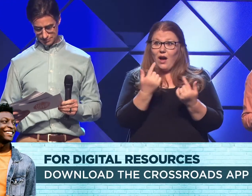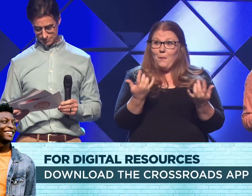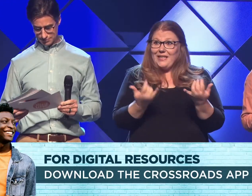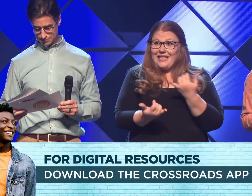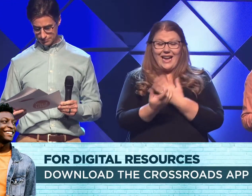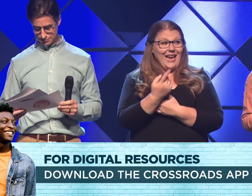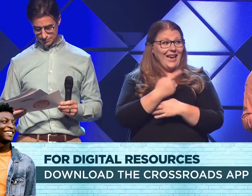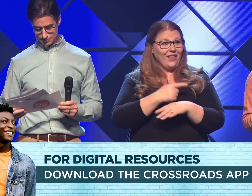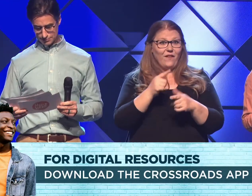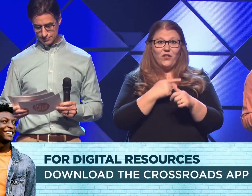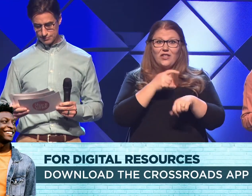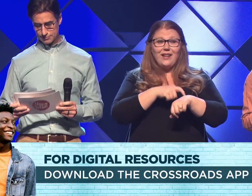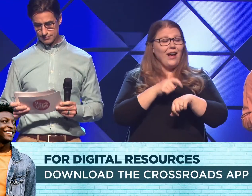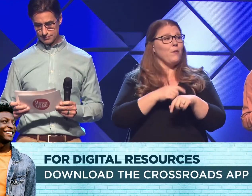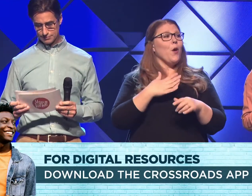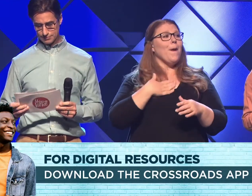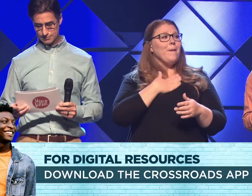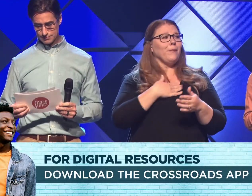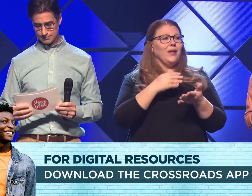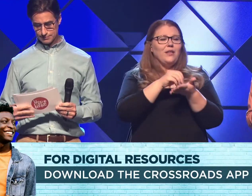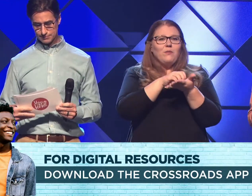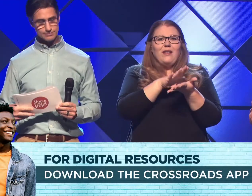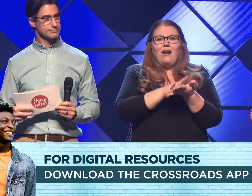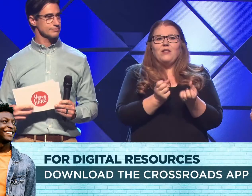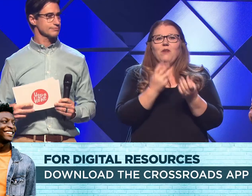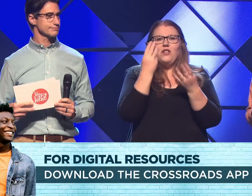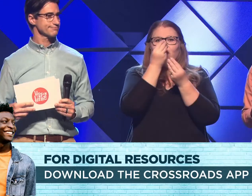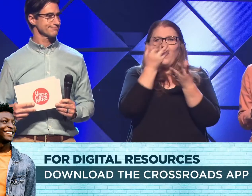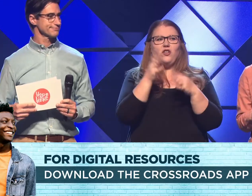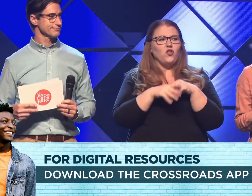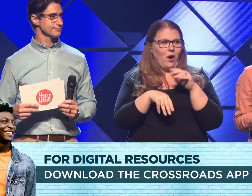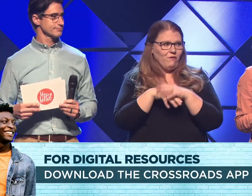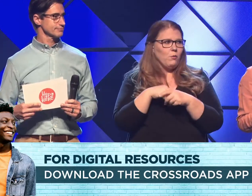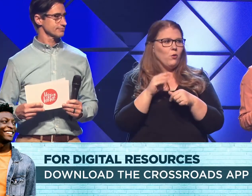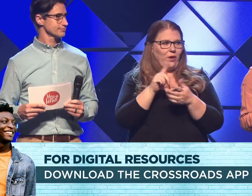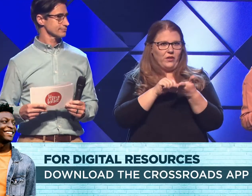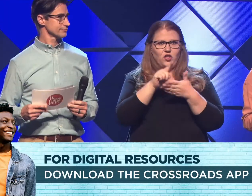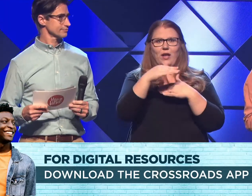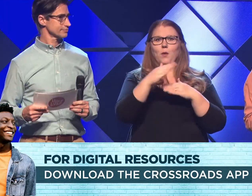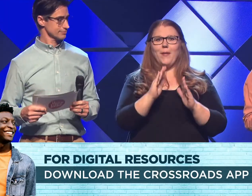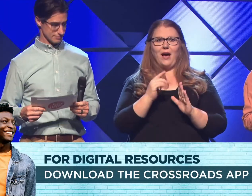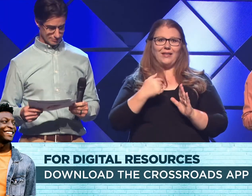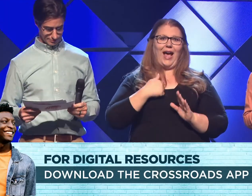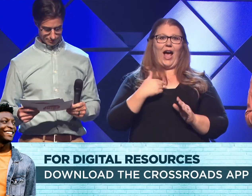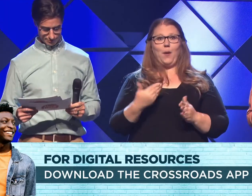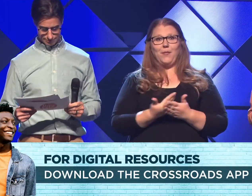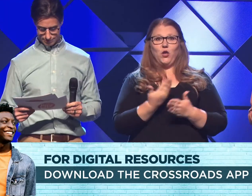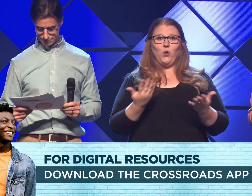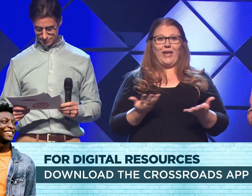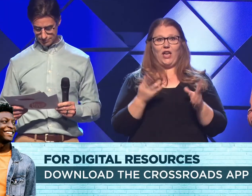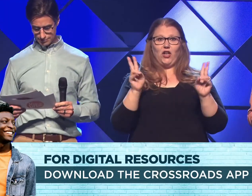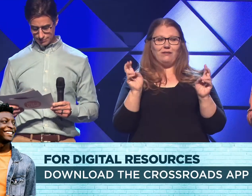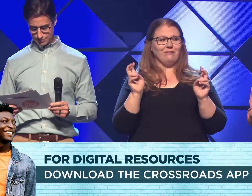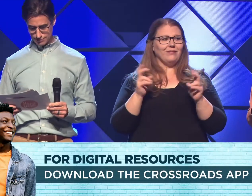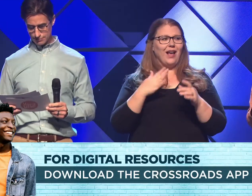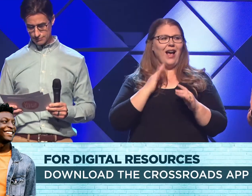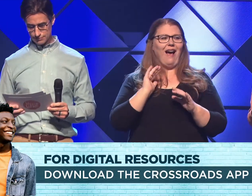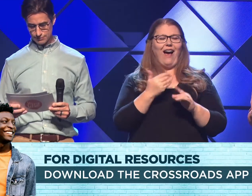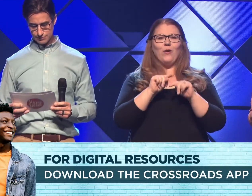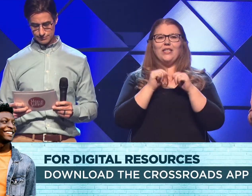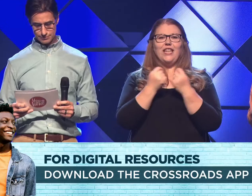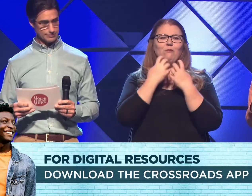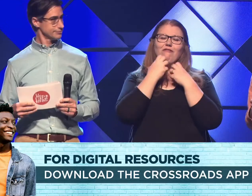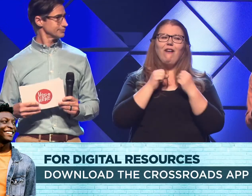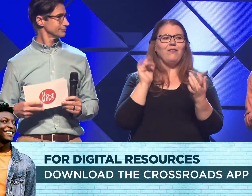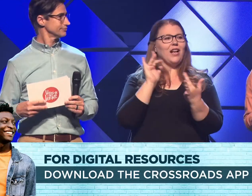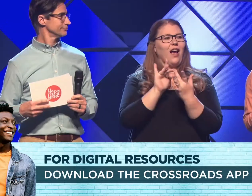just fill in as much information as you're comfortable with. And check the box, I'm new here. Our team would love to get in touch with